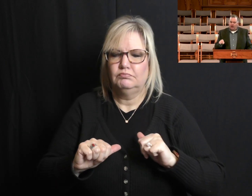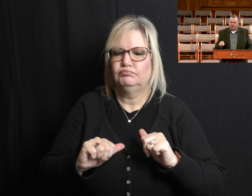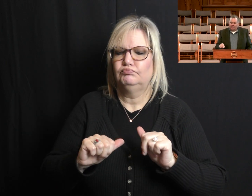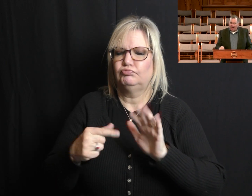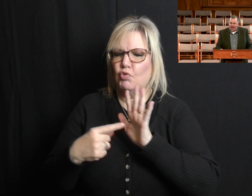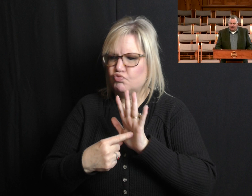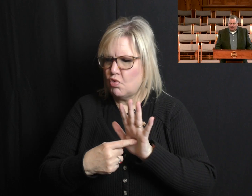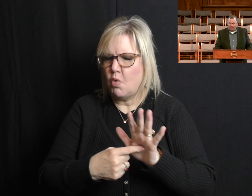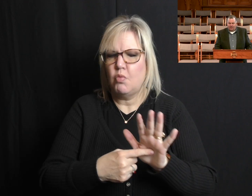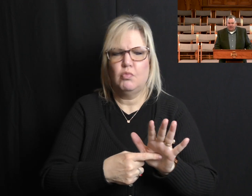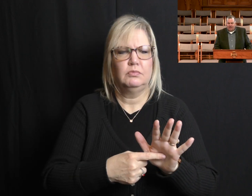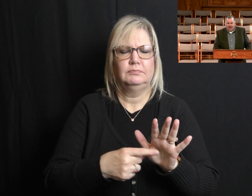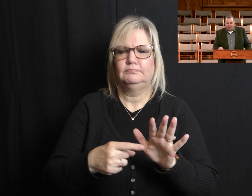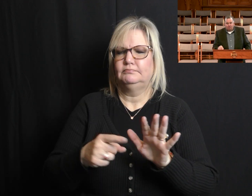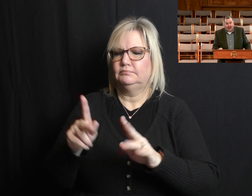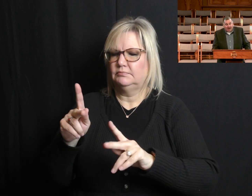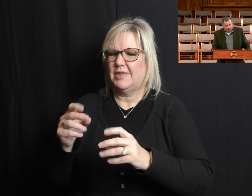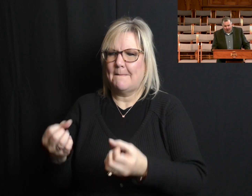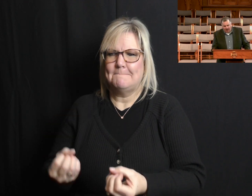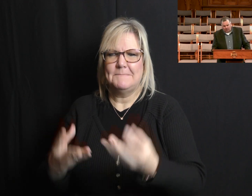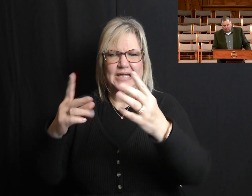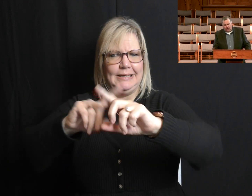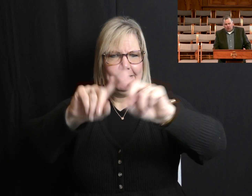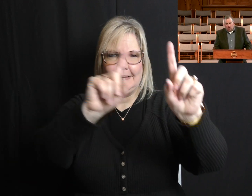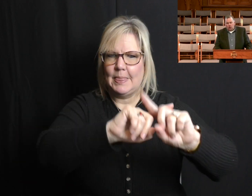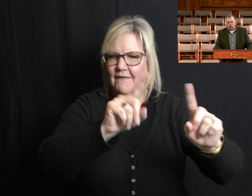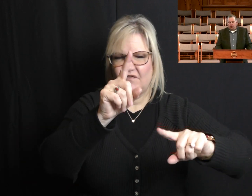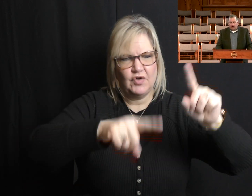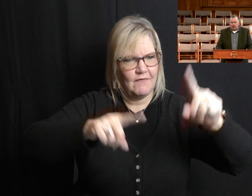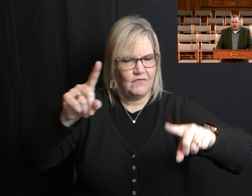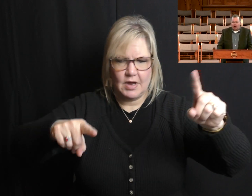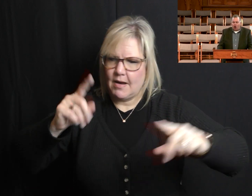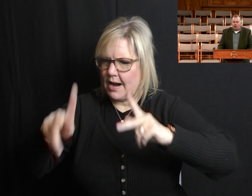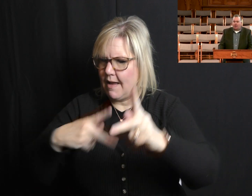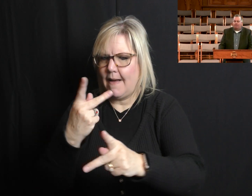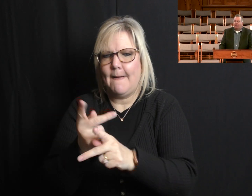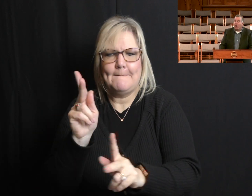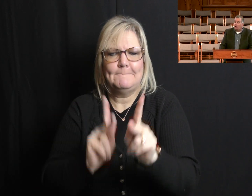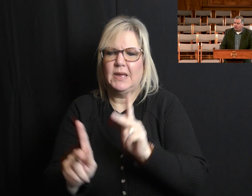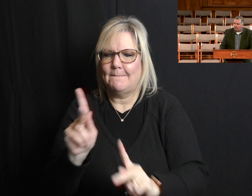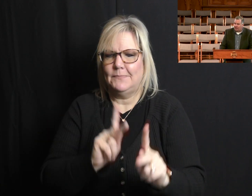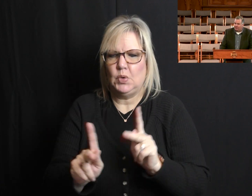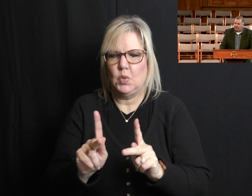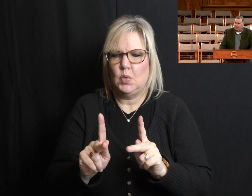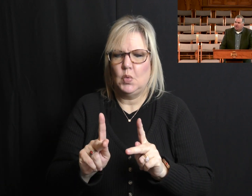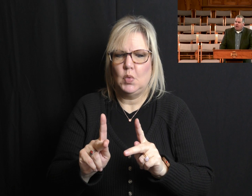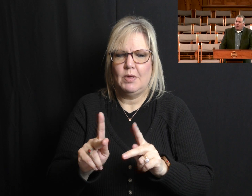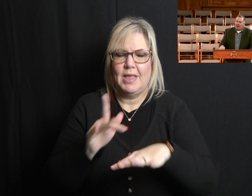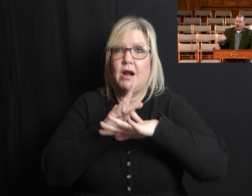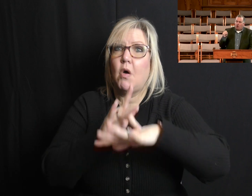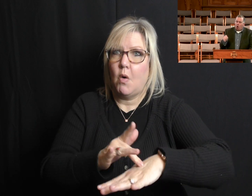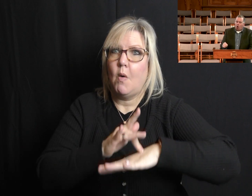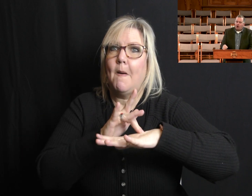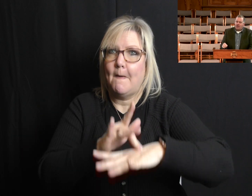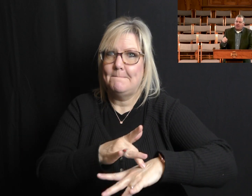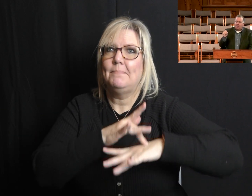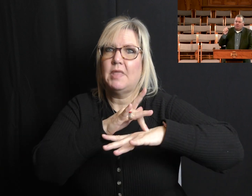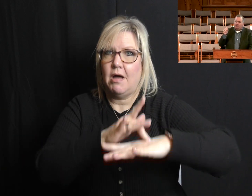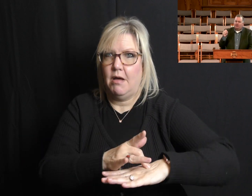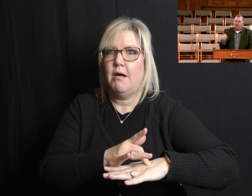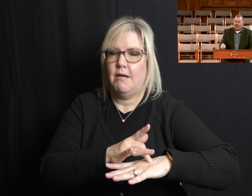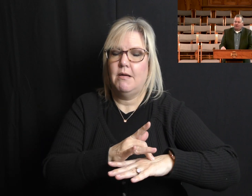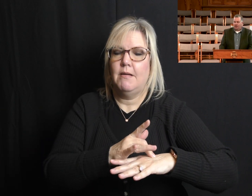walks of life and backgrounds who literally are compulsive about